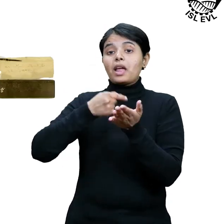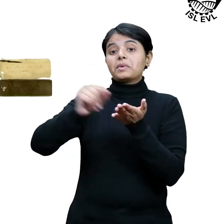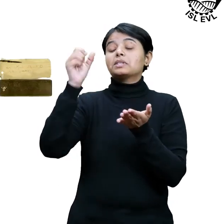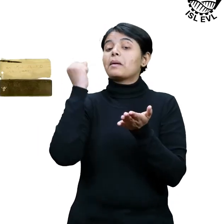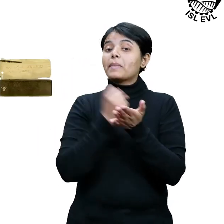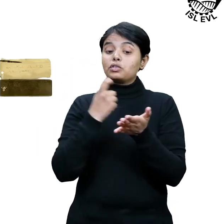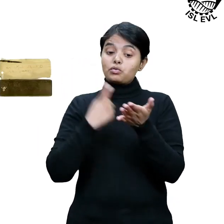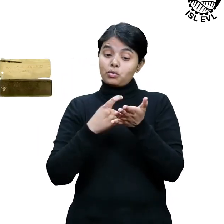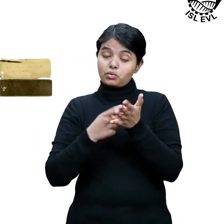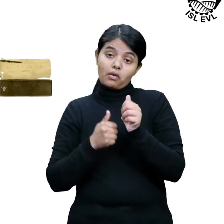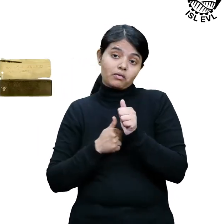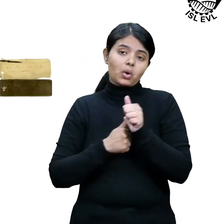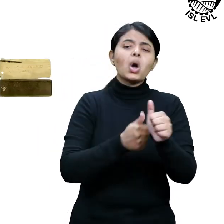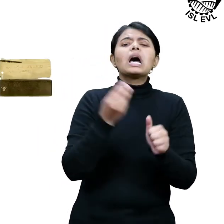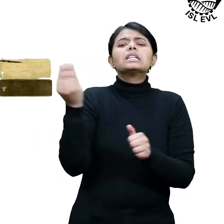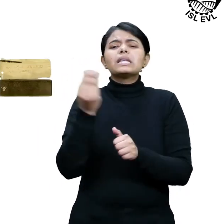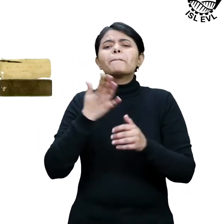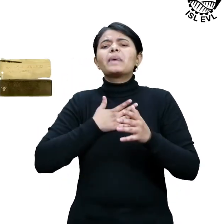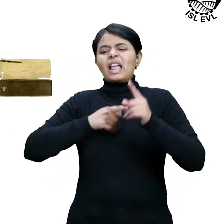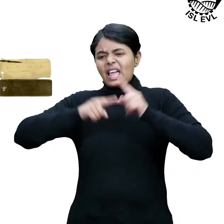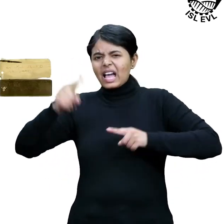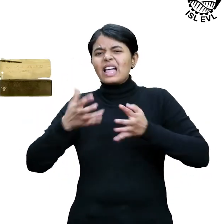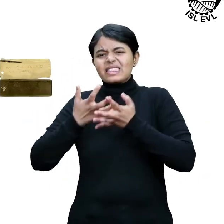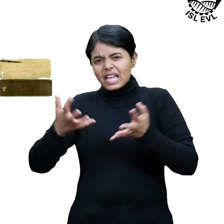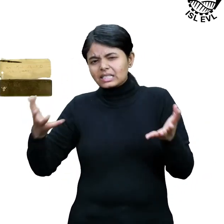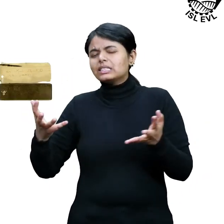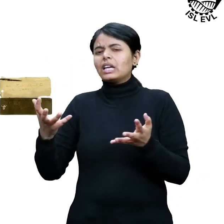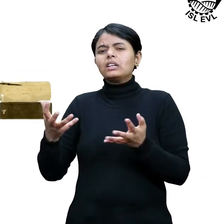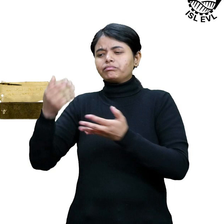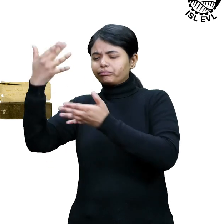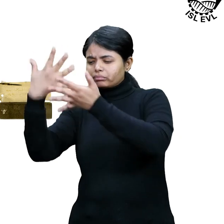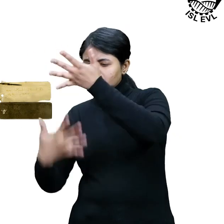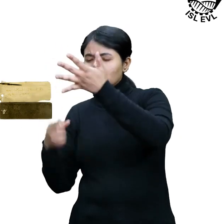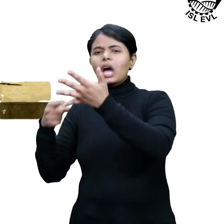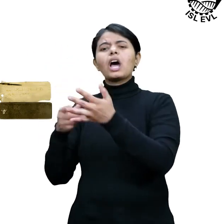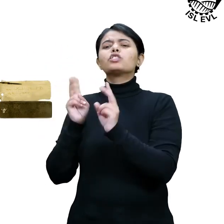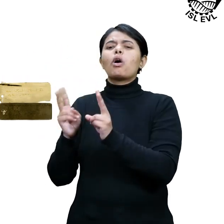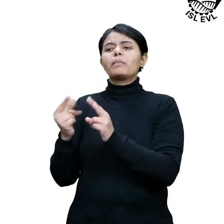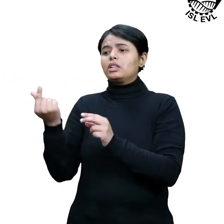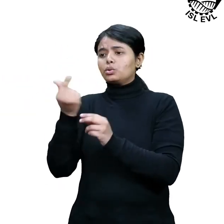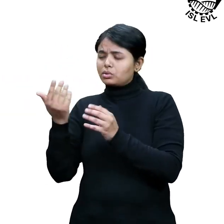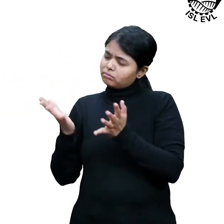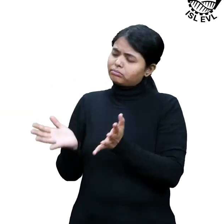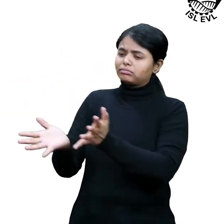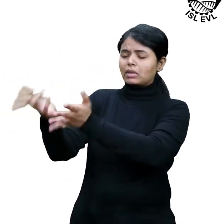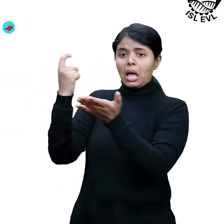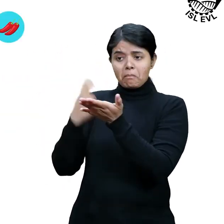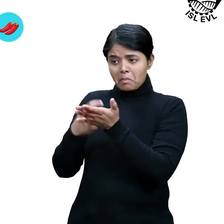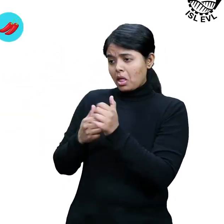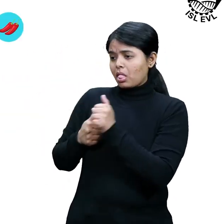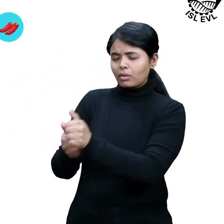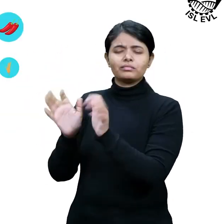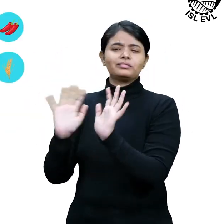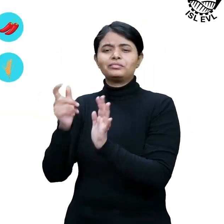the traditional knowledge of the peoples of India, all require prior permission. Only